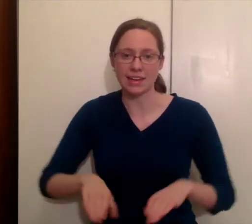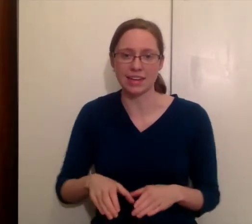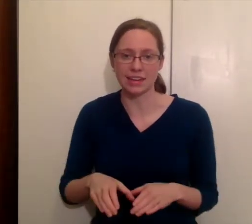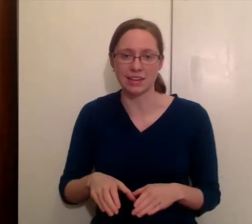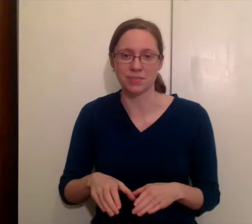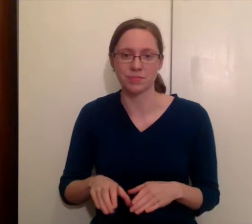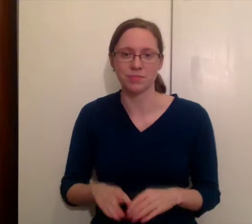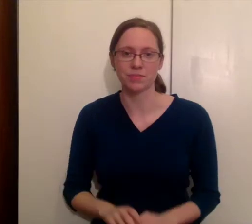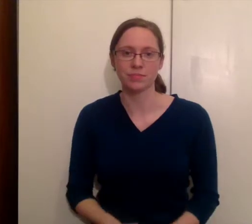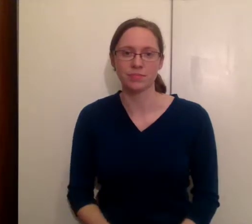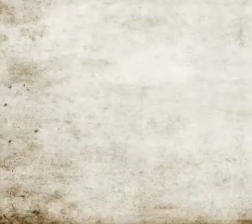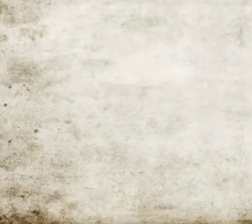canyon.